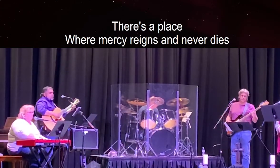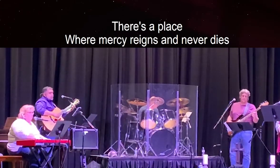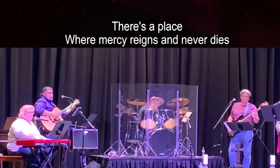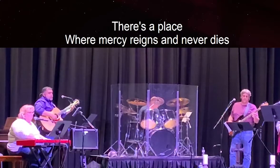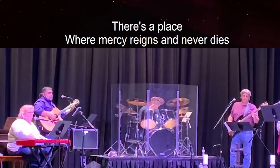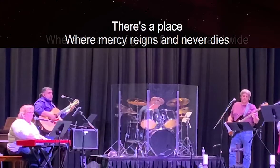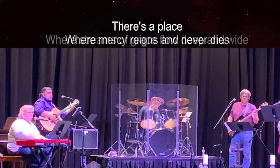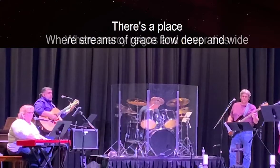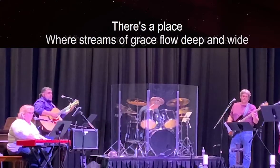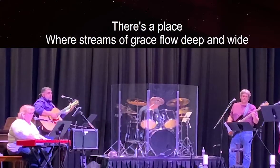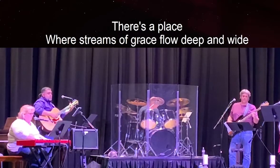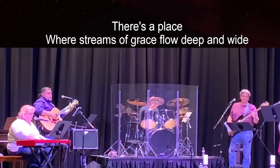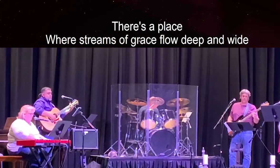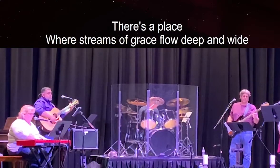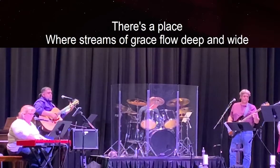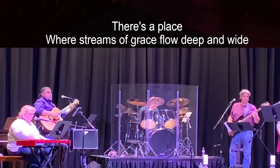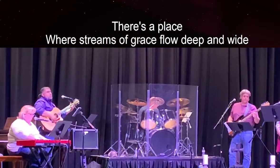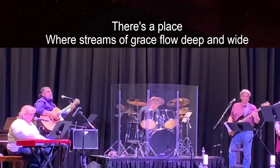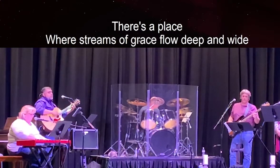dies.